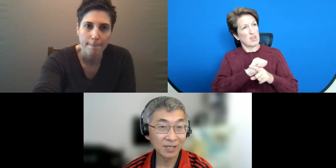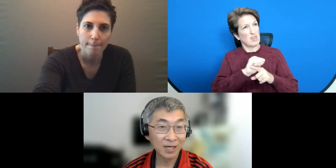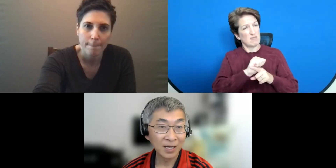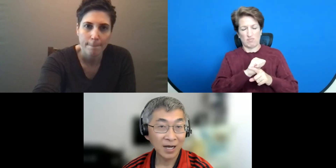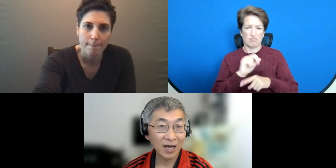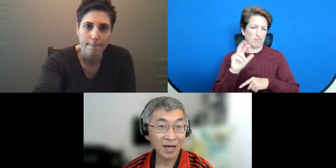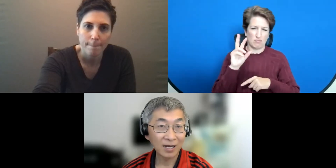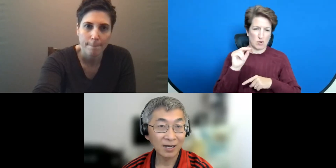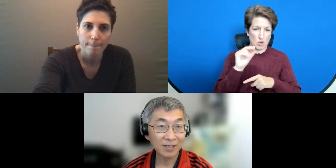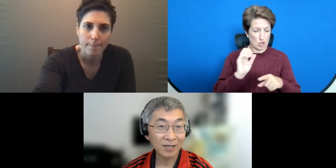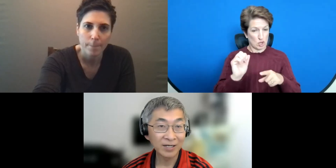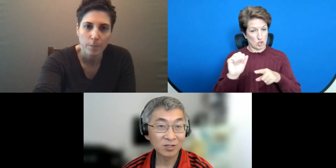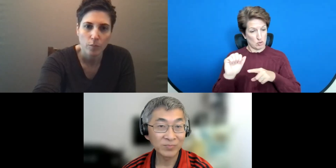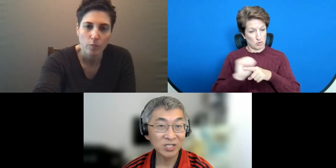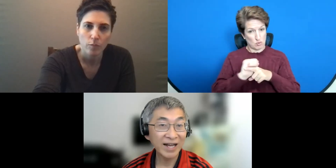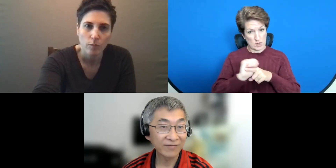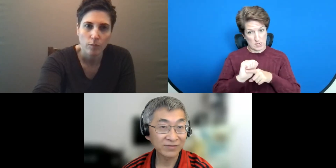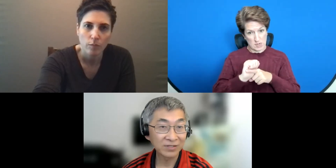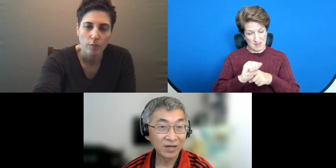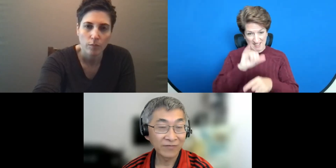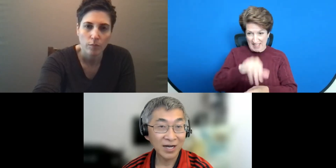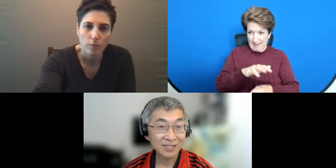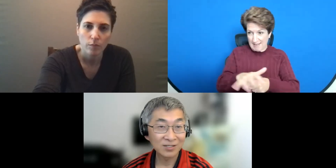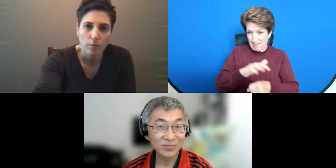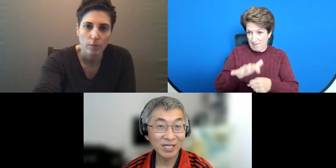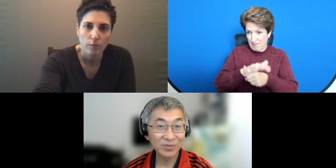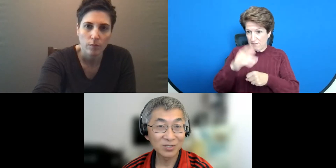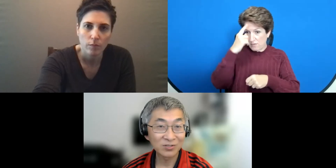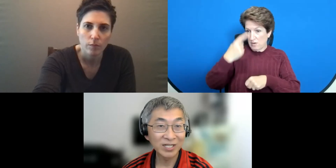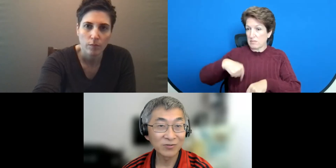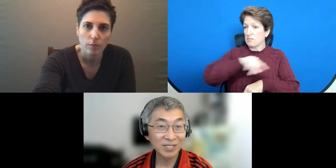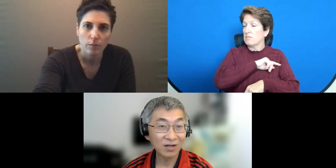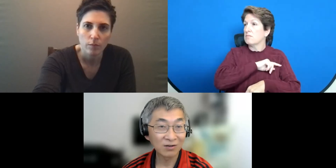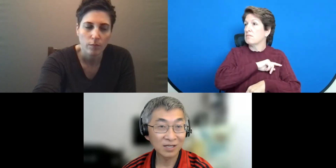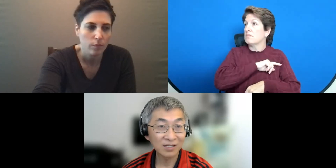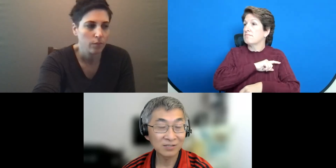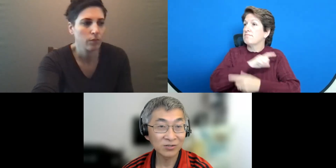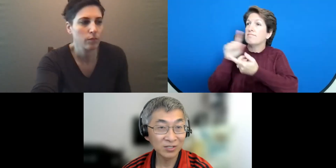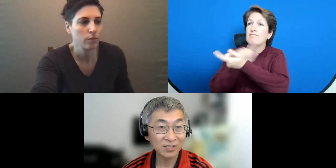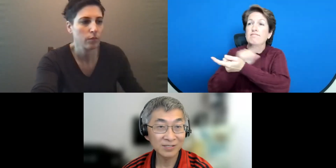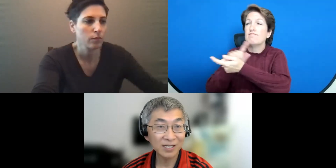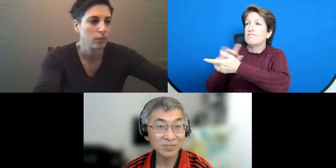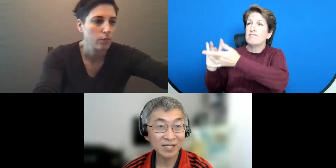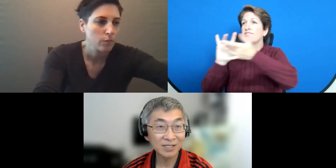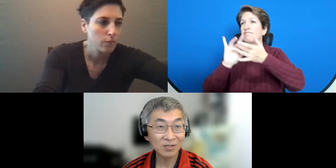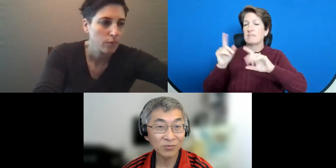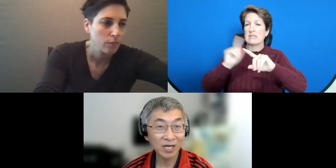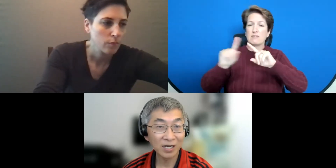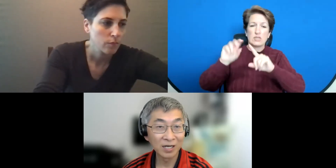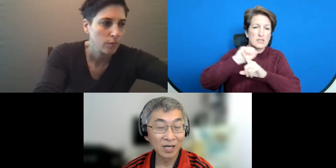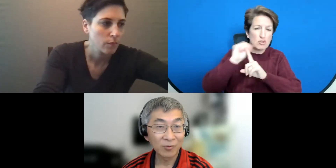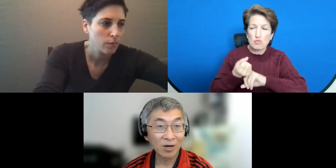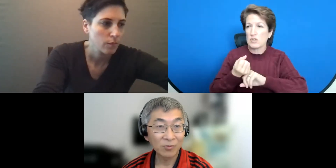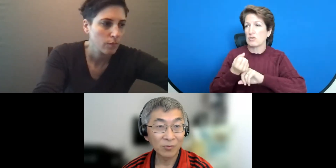sessions are going to be enough for us to be able to deal with all the situation, the circumstances that we